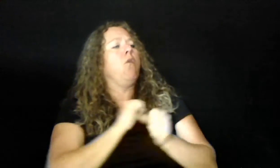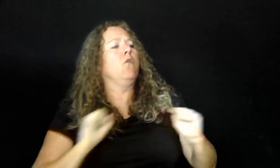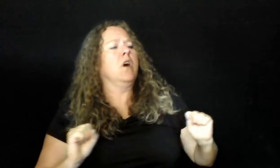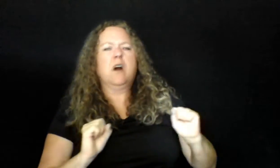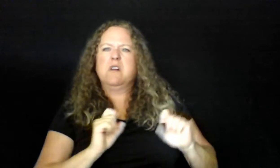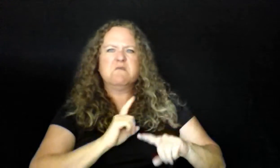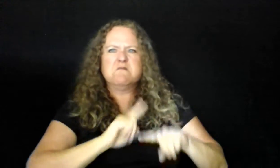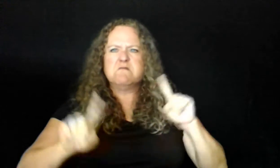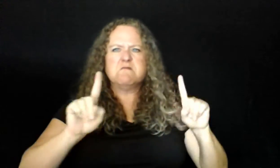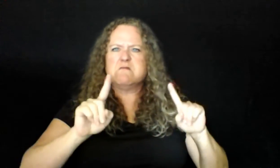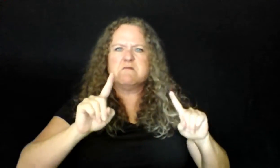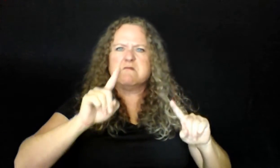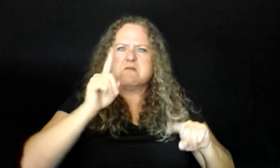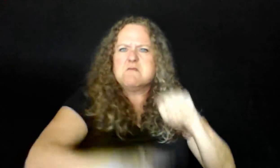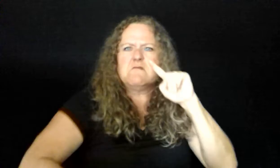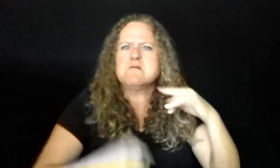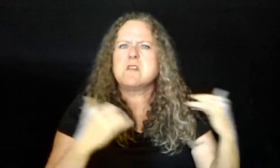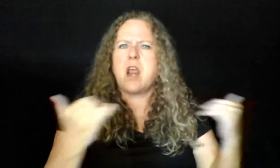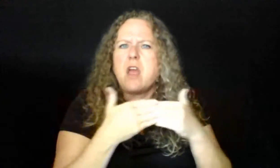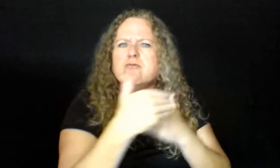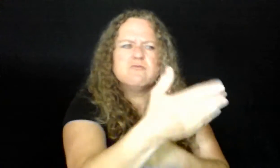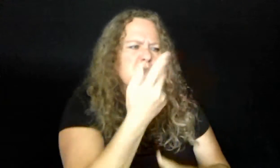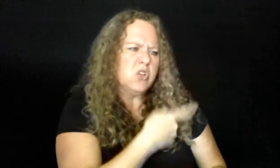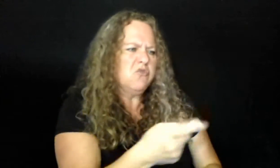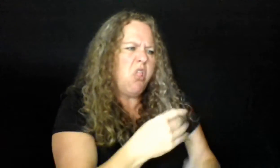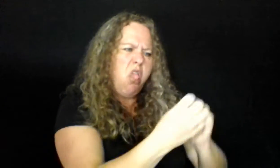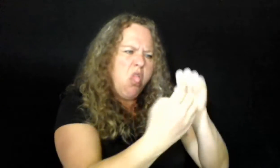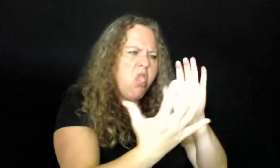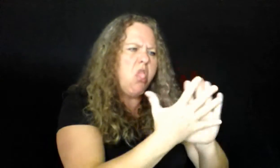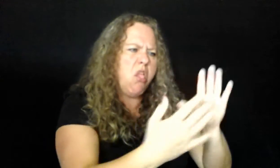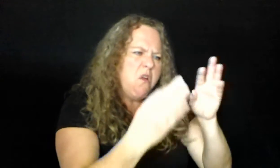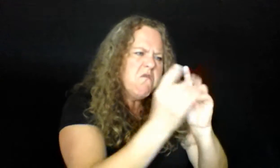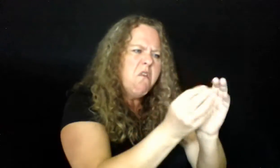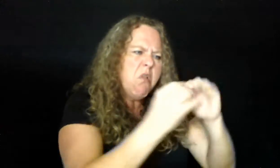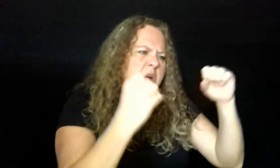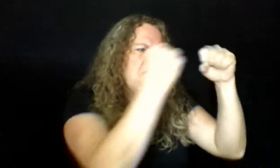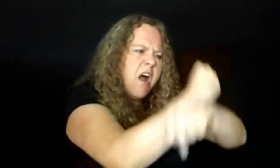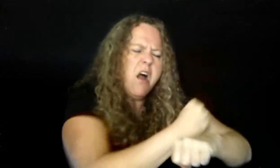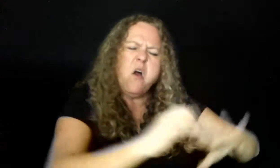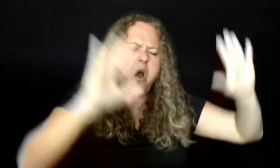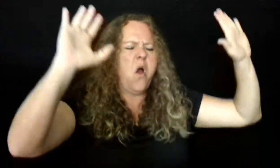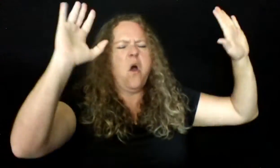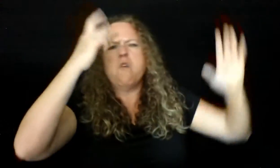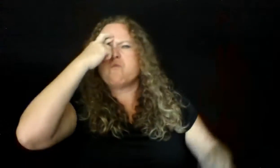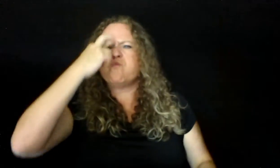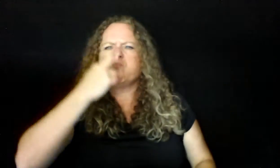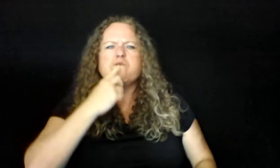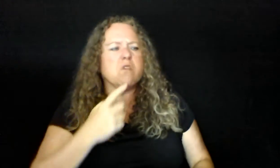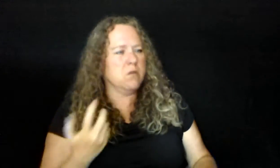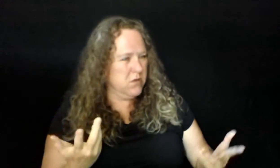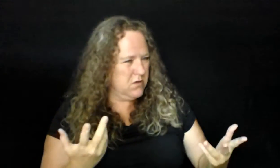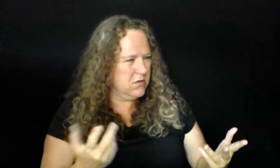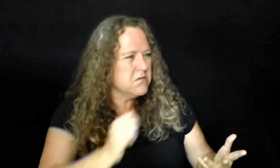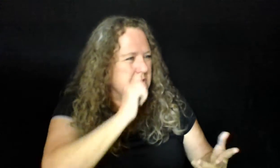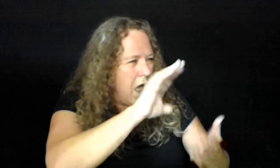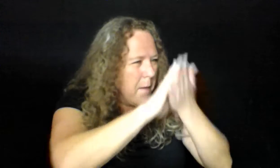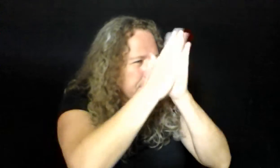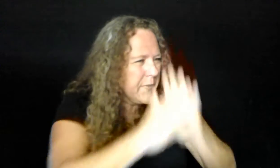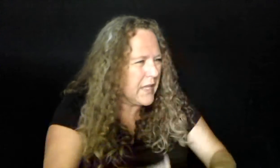because of these fights. These conflicts and these fights, Rome saw them as a threat to peace, and so they just ended all of it. Christianity and